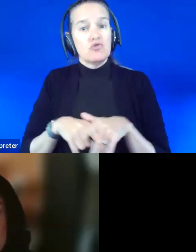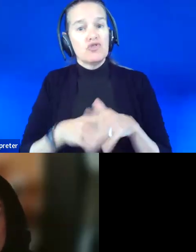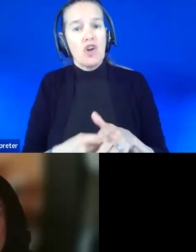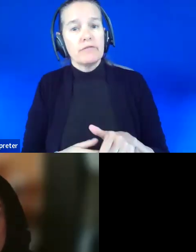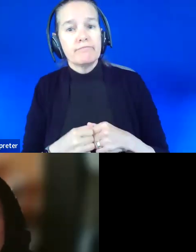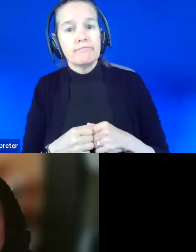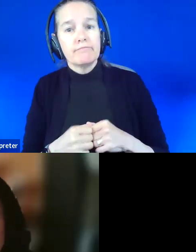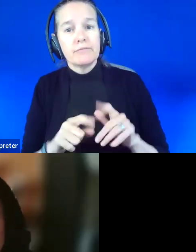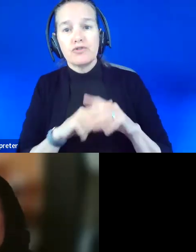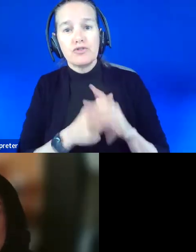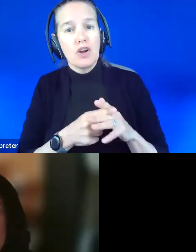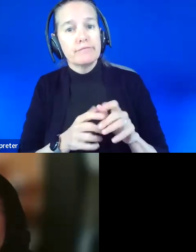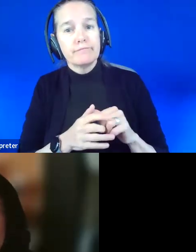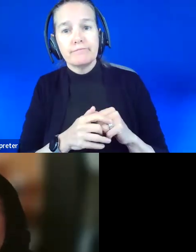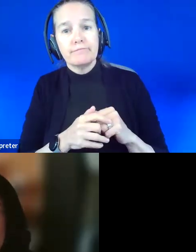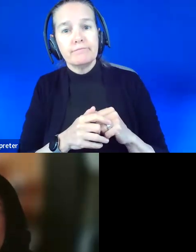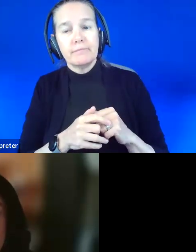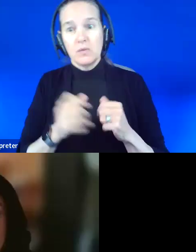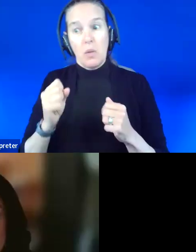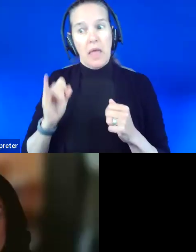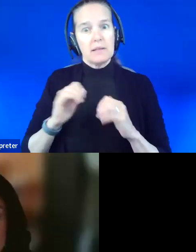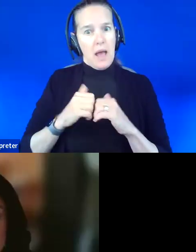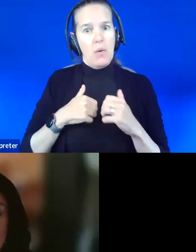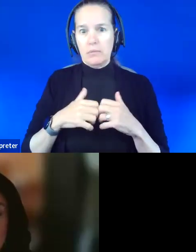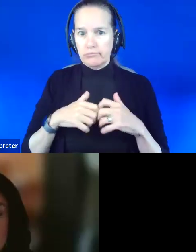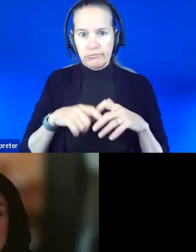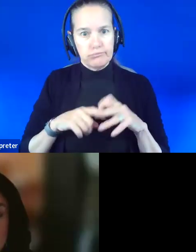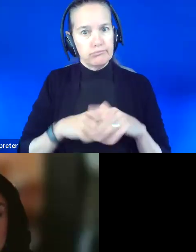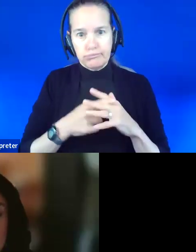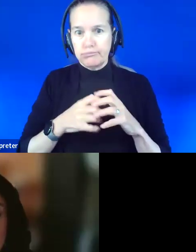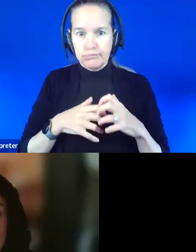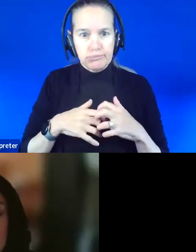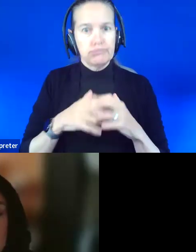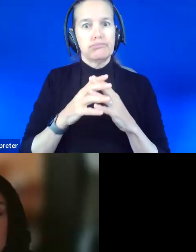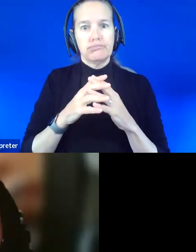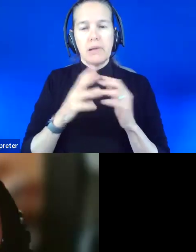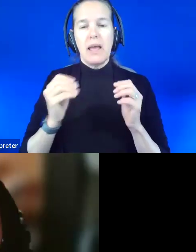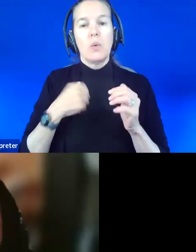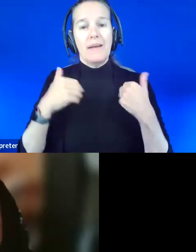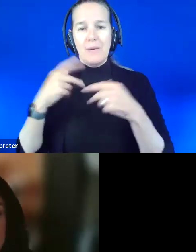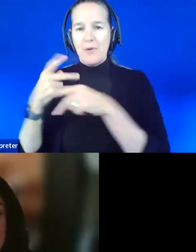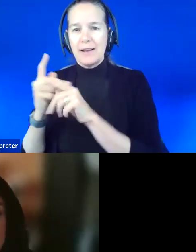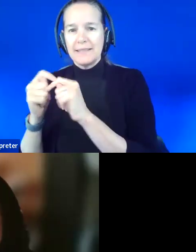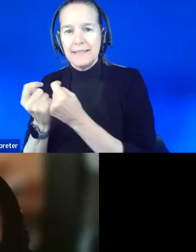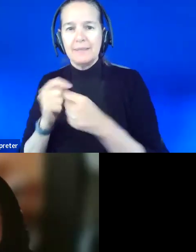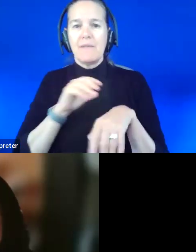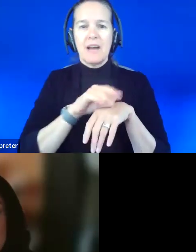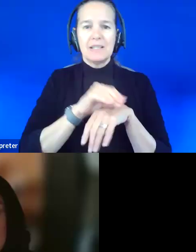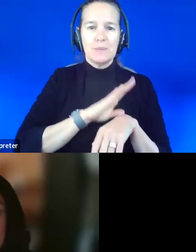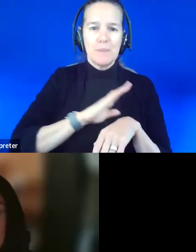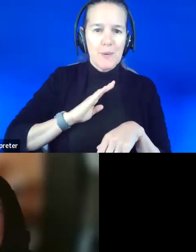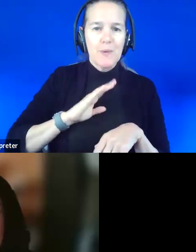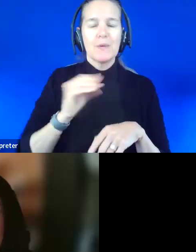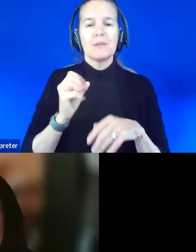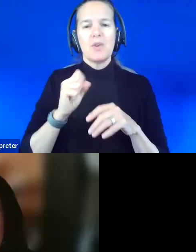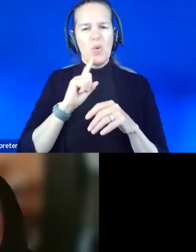kind of how I got going. And it's been, less than a year, but we have a product team, we have an advisory board. So it's